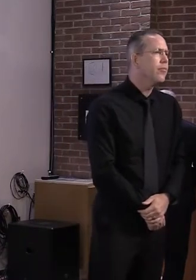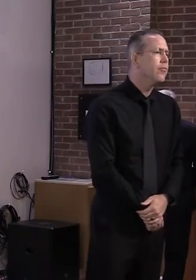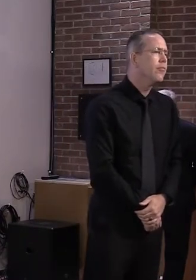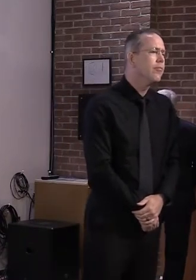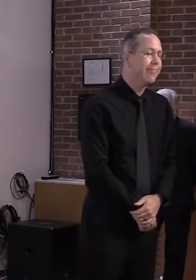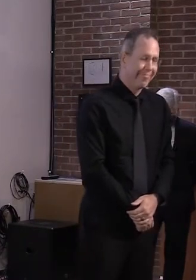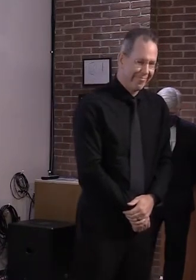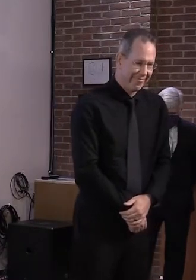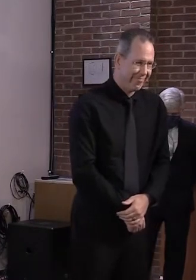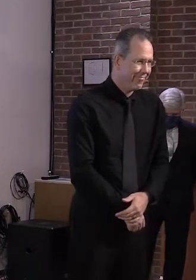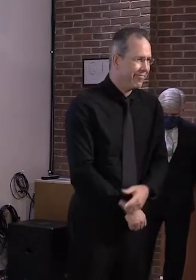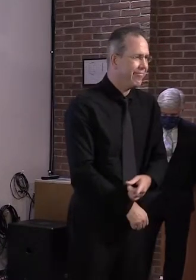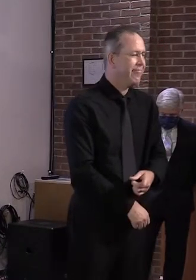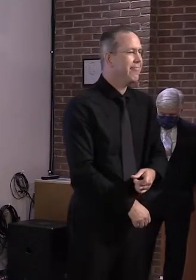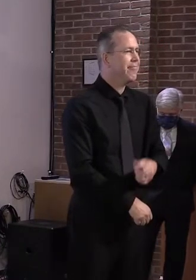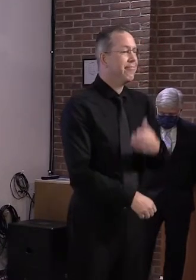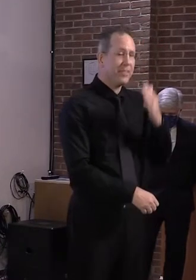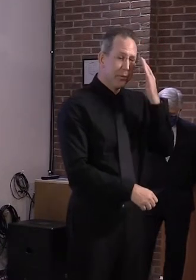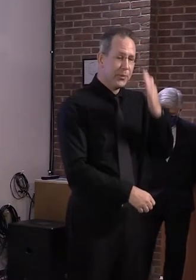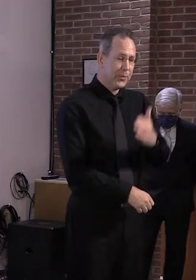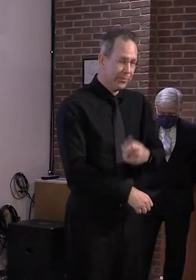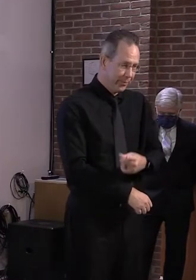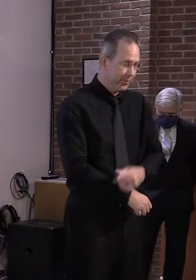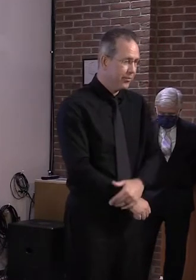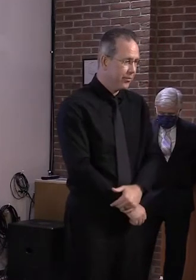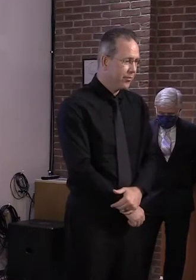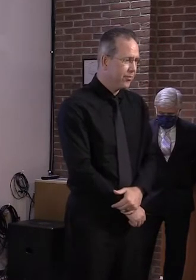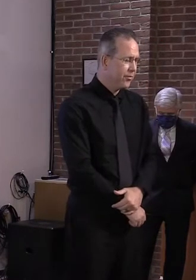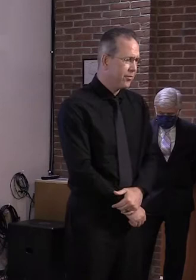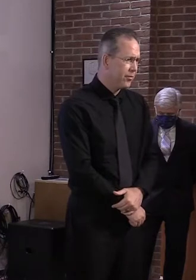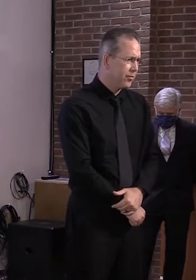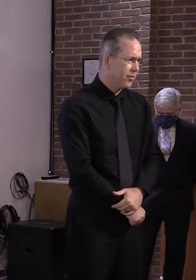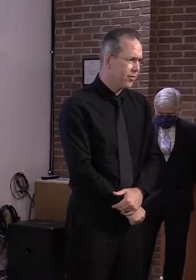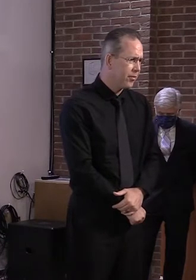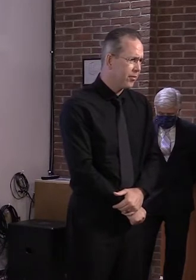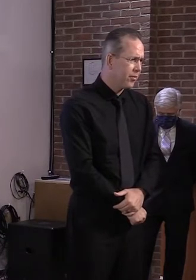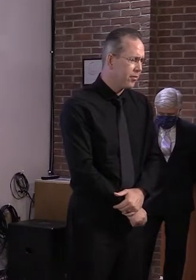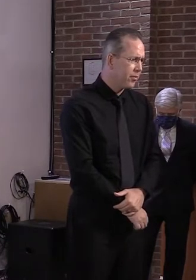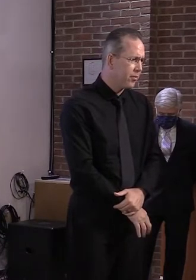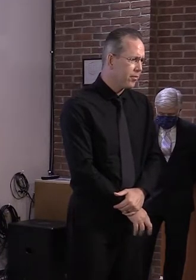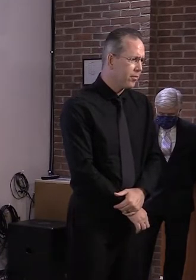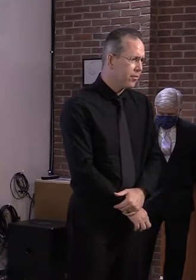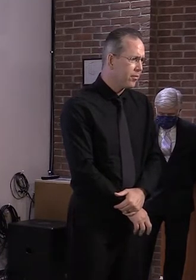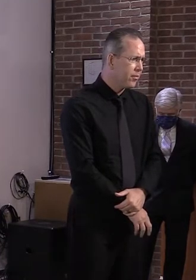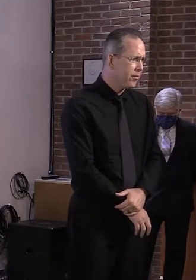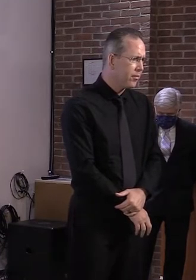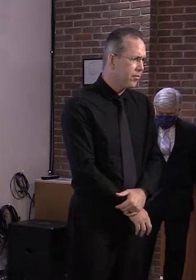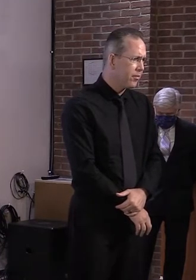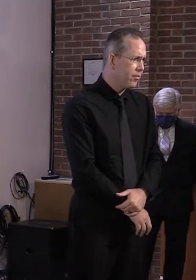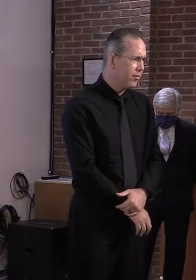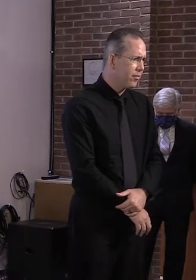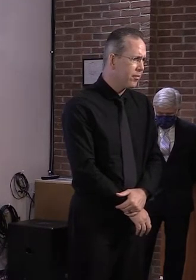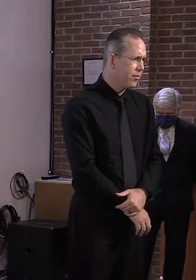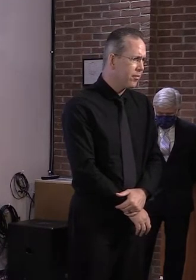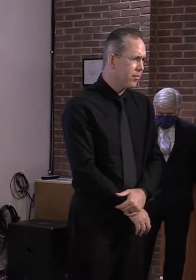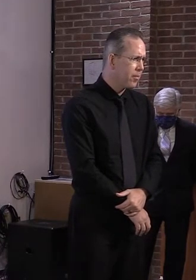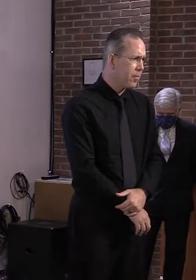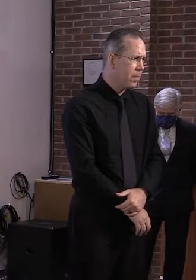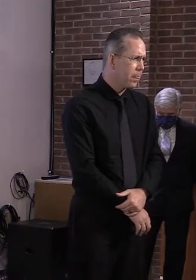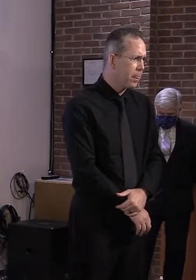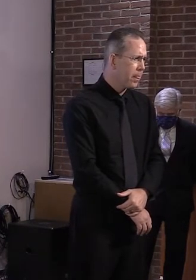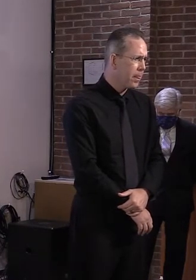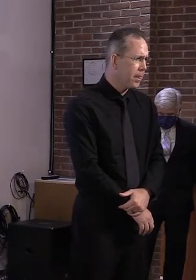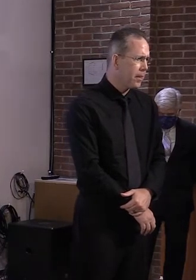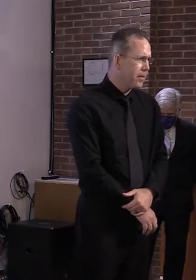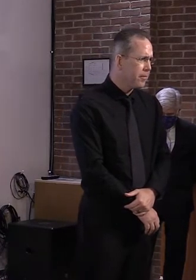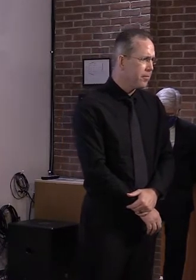Hi there. So this is a lot of good news that we're hearing out of Vermont, but there's also a lot of very disturbing news that we are all hearing